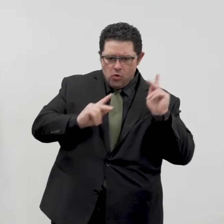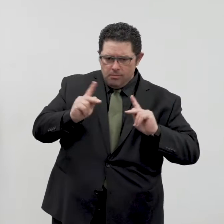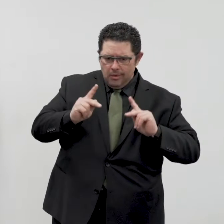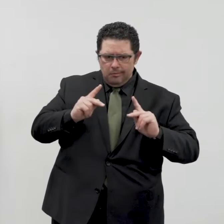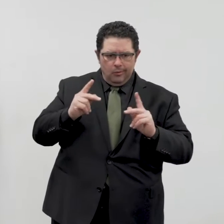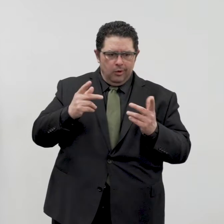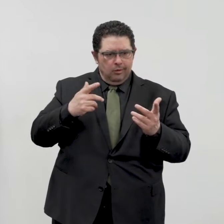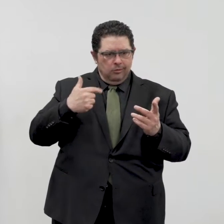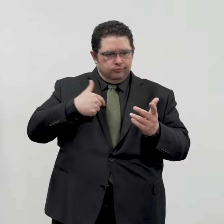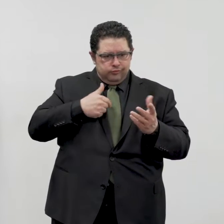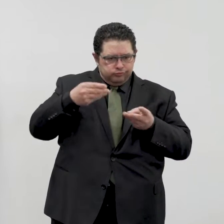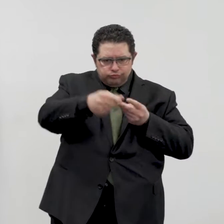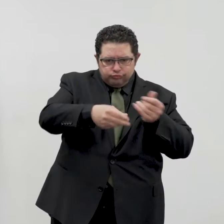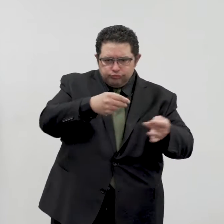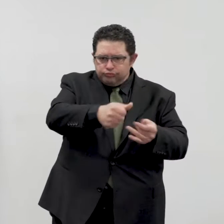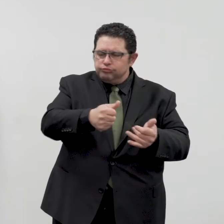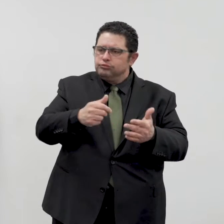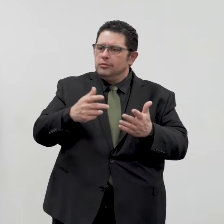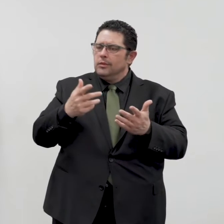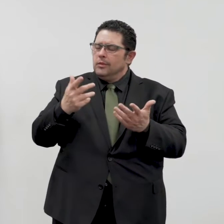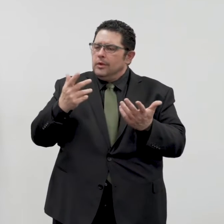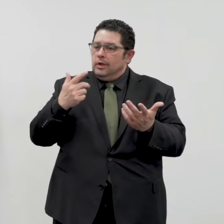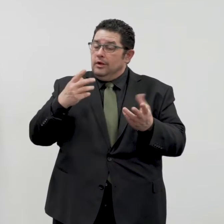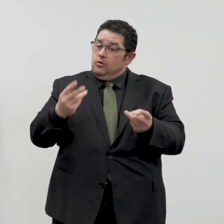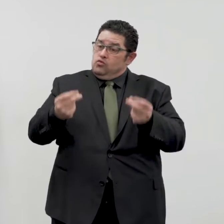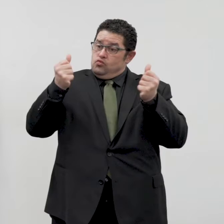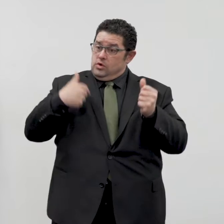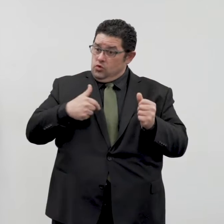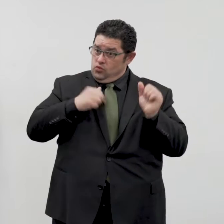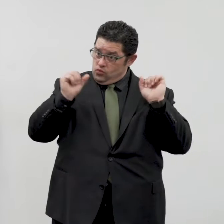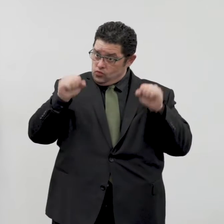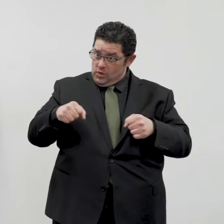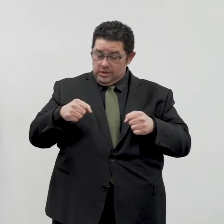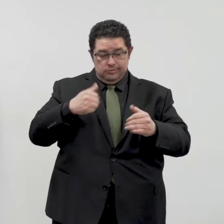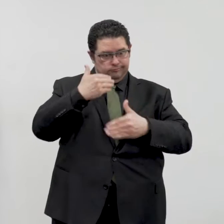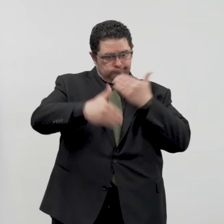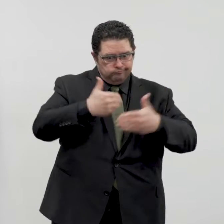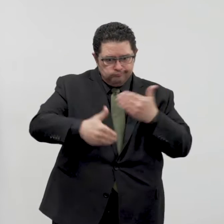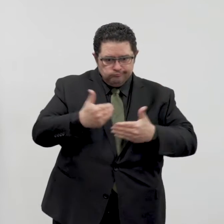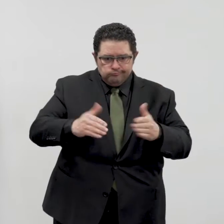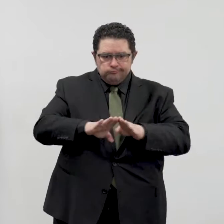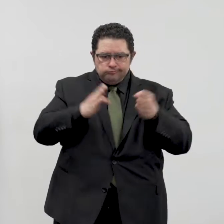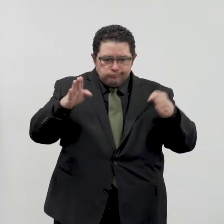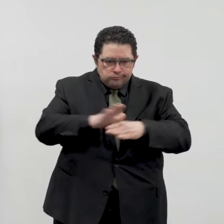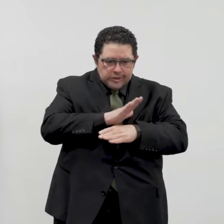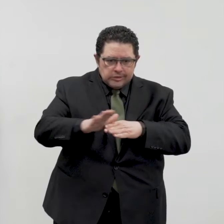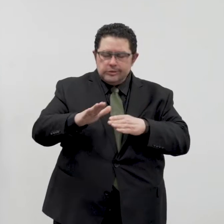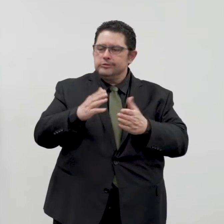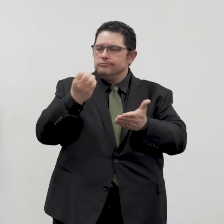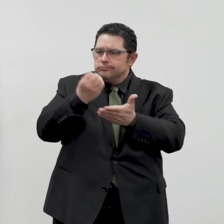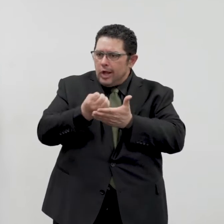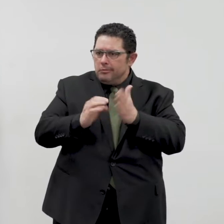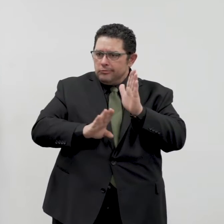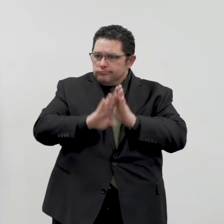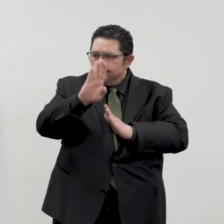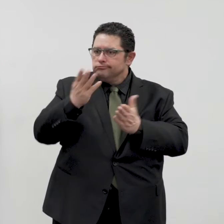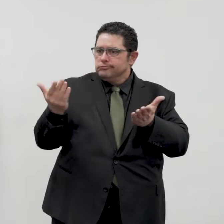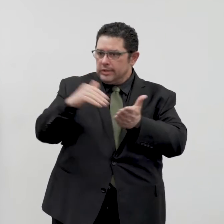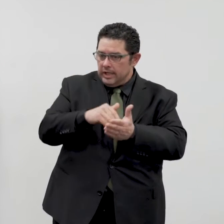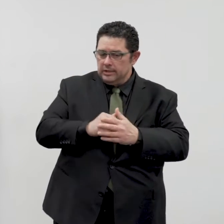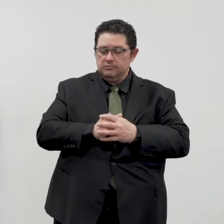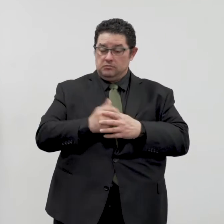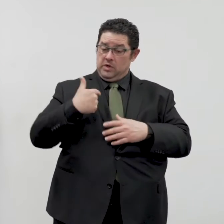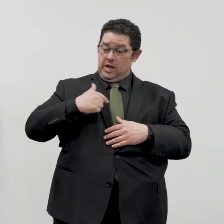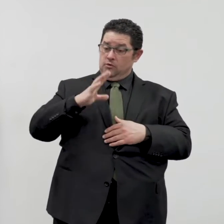have access to the health care they need, and the quicker we can get our economy moving again. I've spoken with more than 65 of